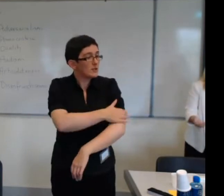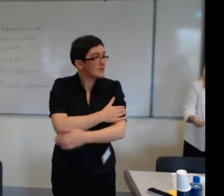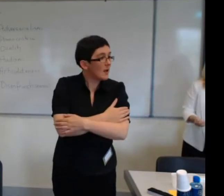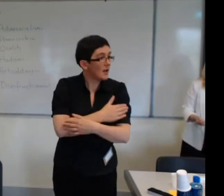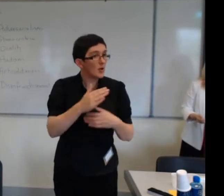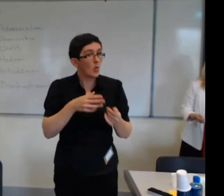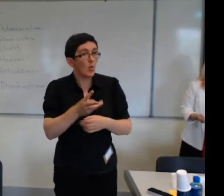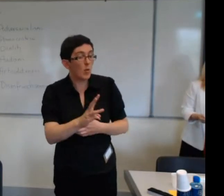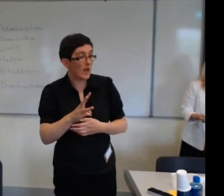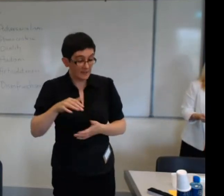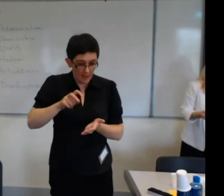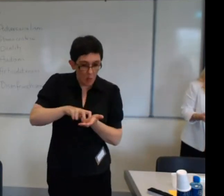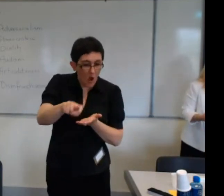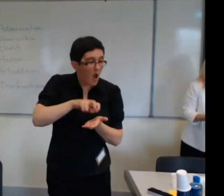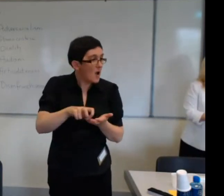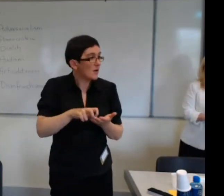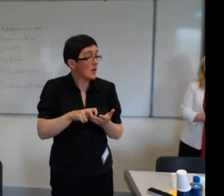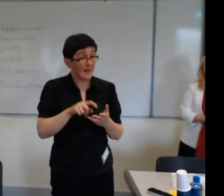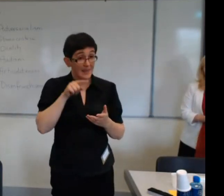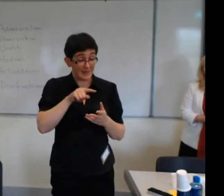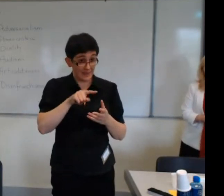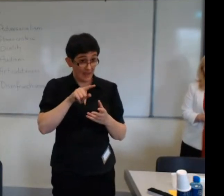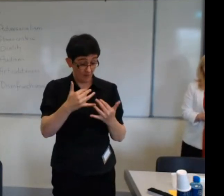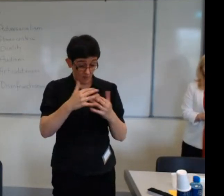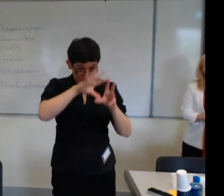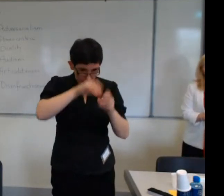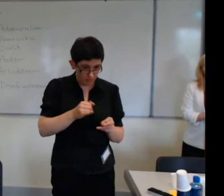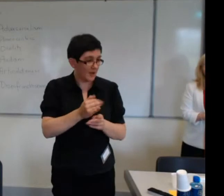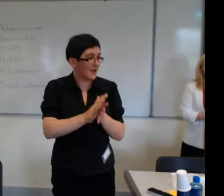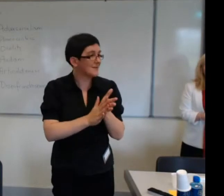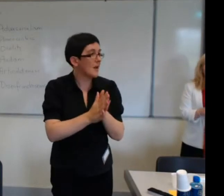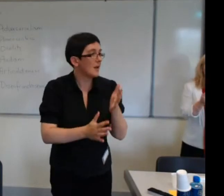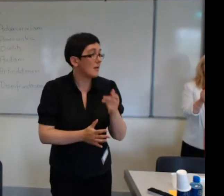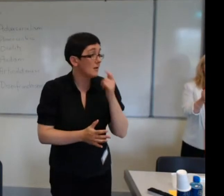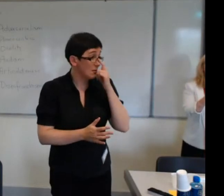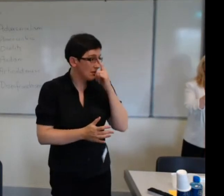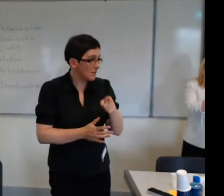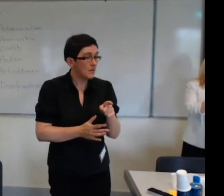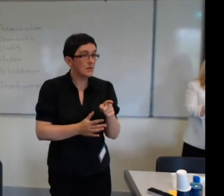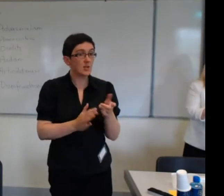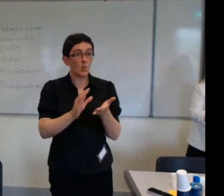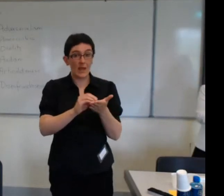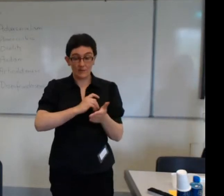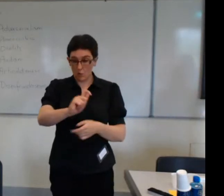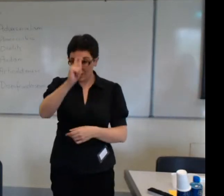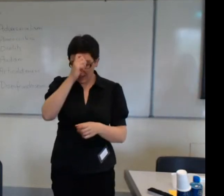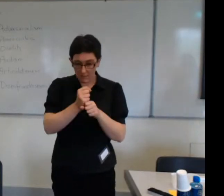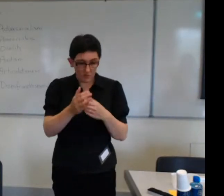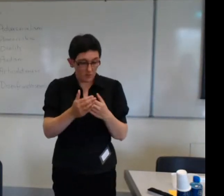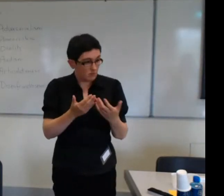was that person walking. All of that information is encoded. So we have to think about what does that mean then when we come to interpret